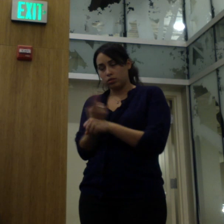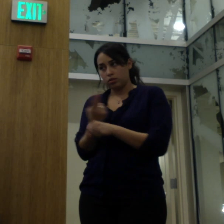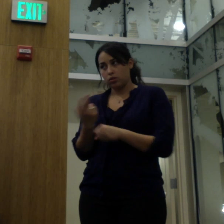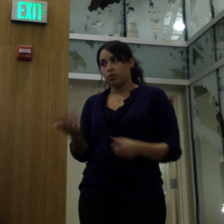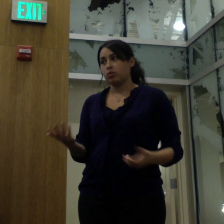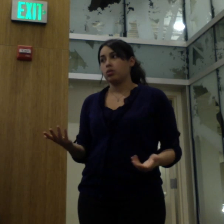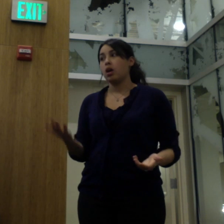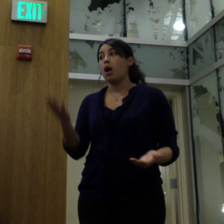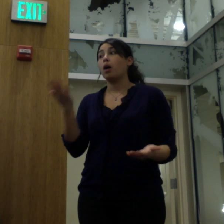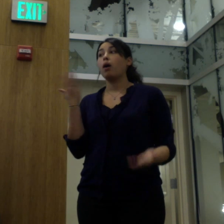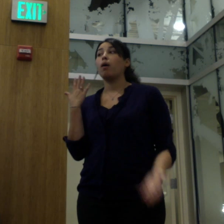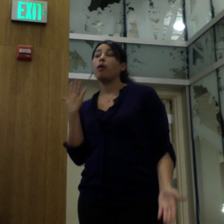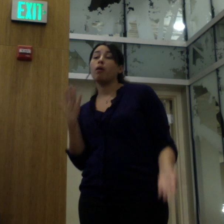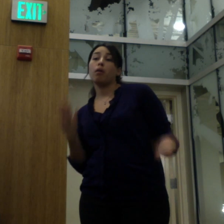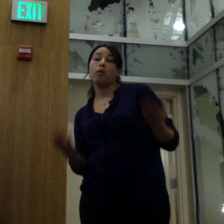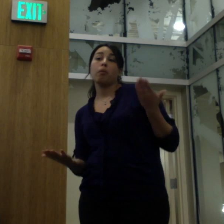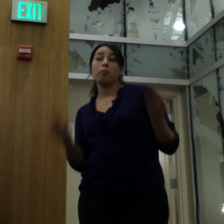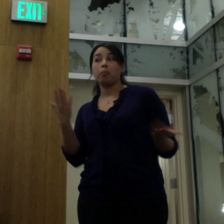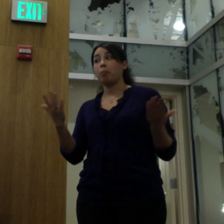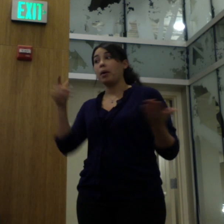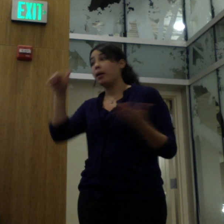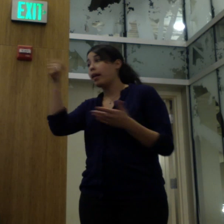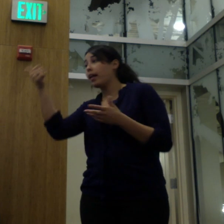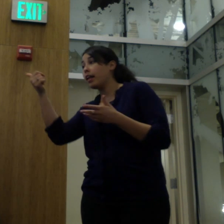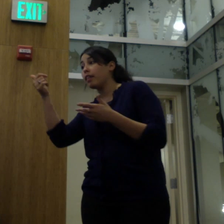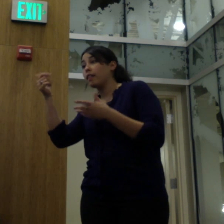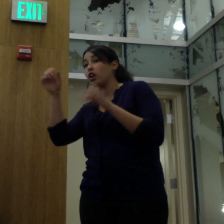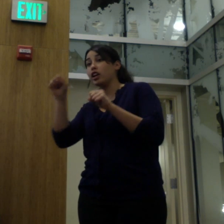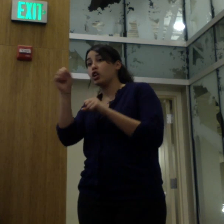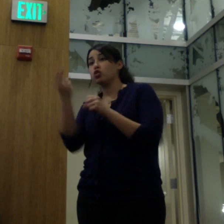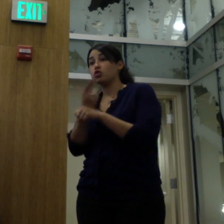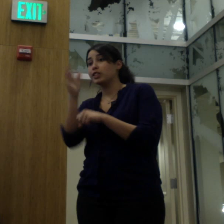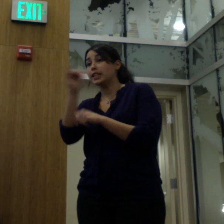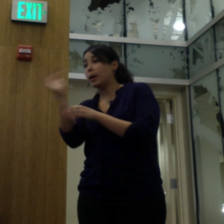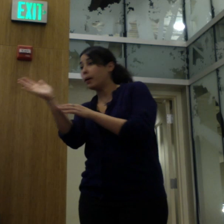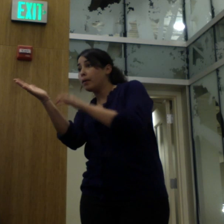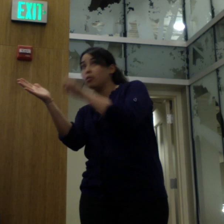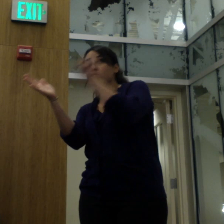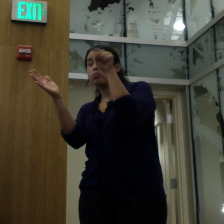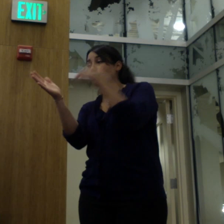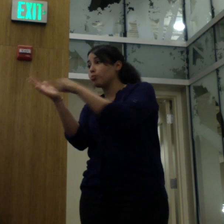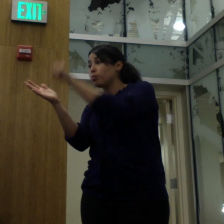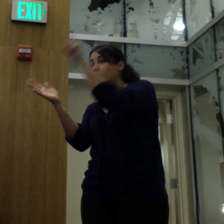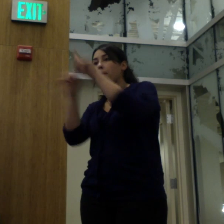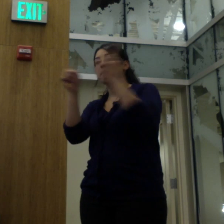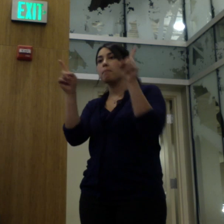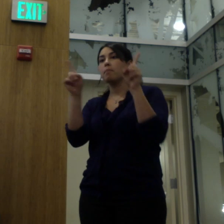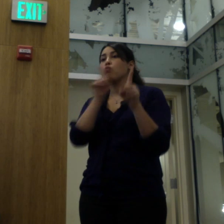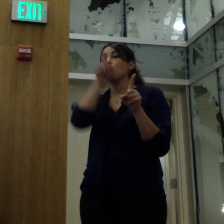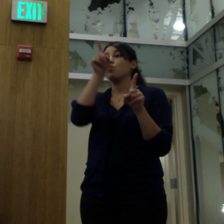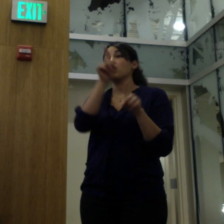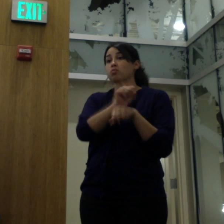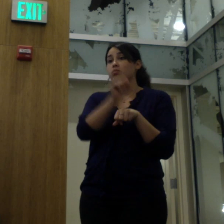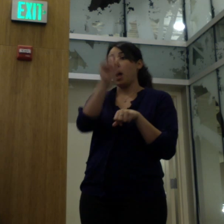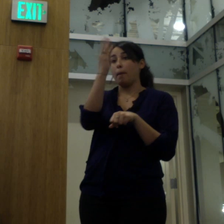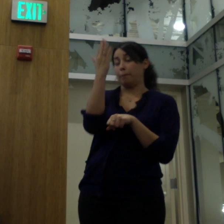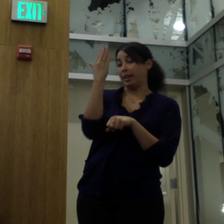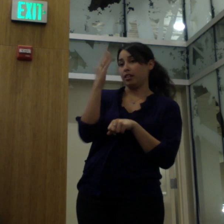There may be something reflective in here, but I don't have the actual signal mirror.